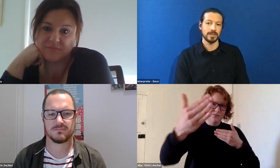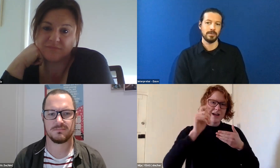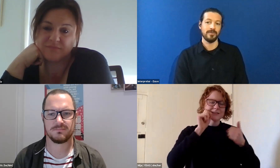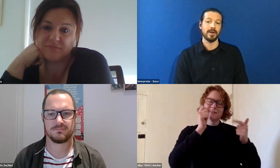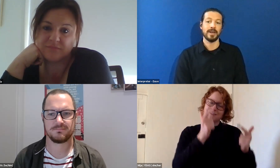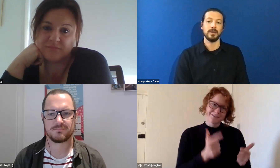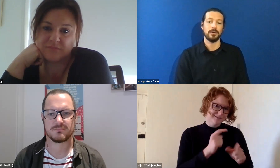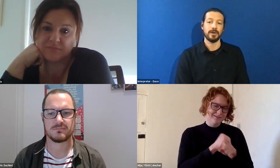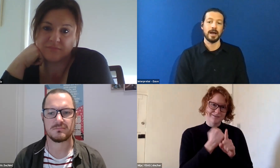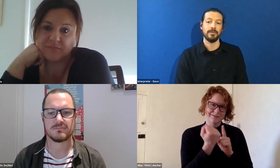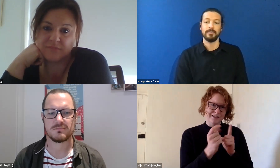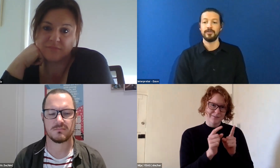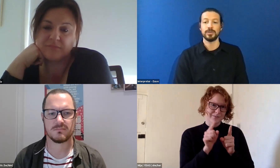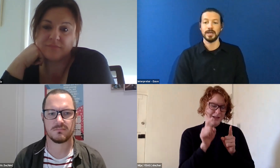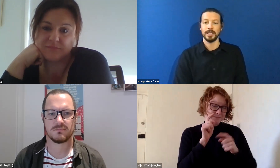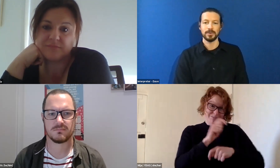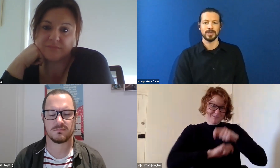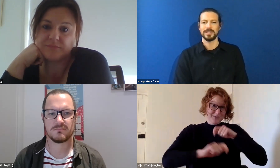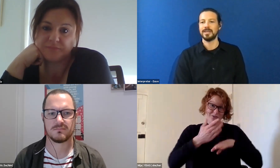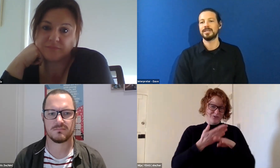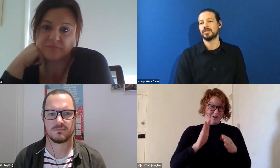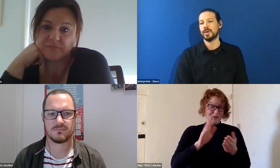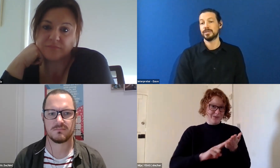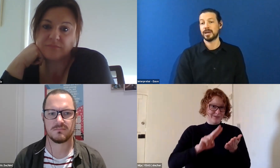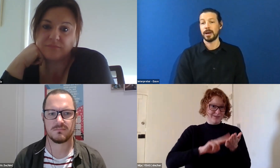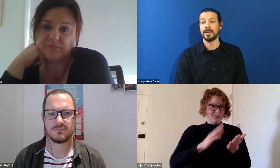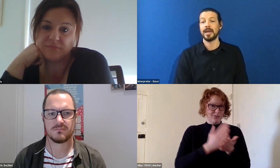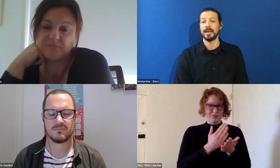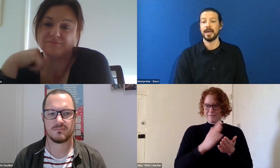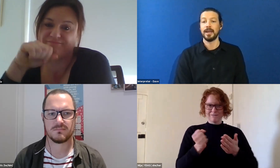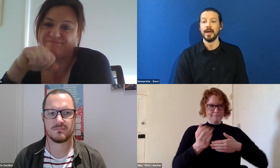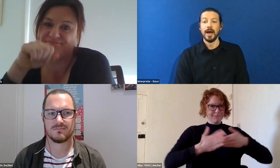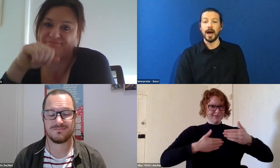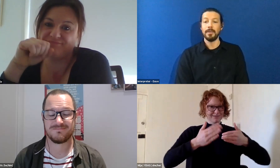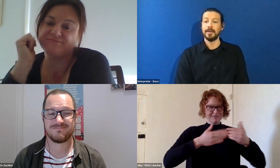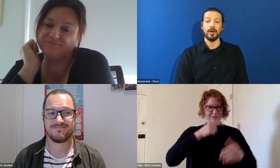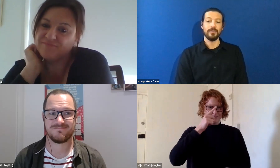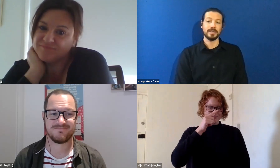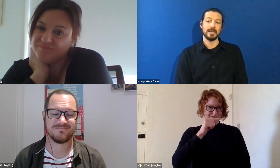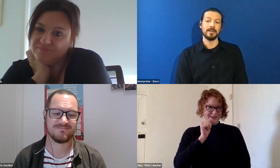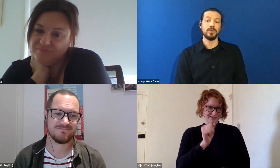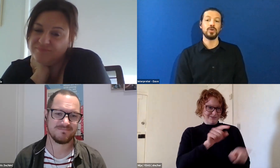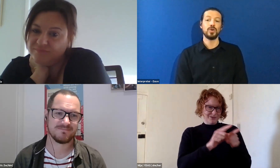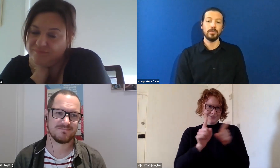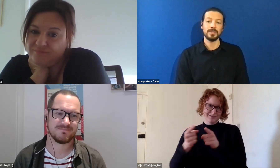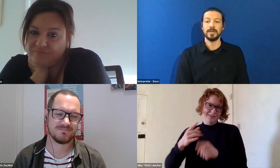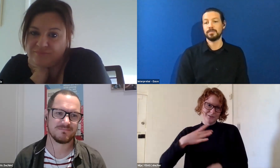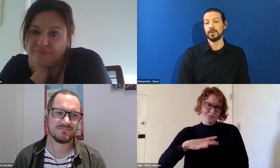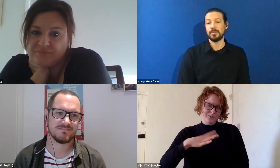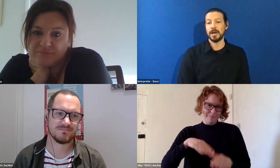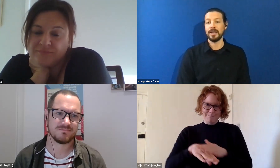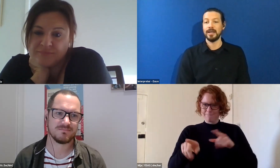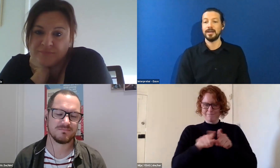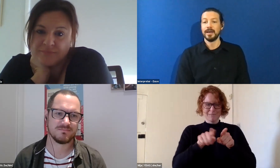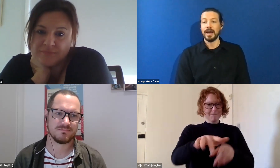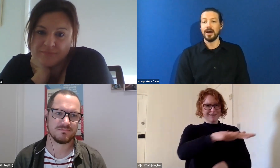your learnings, because that would be very valuable for our future meetings, because we see these situations come up again and again. And obviously the new norm is